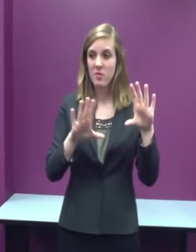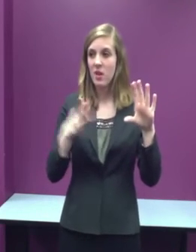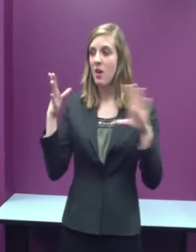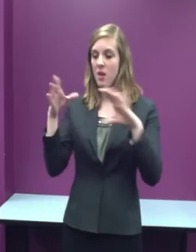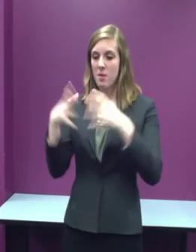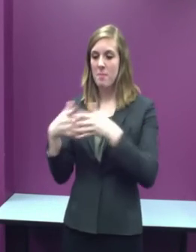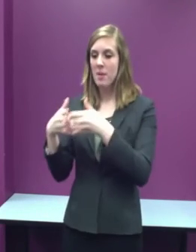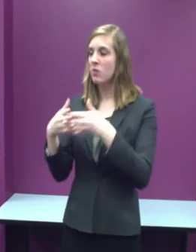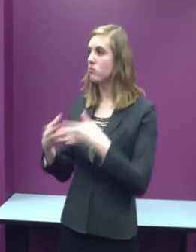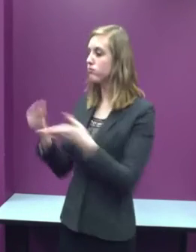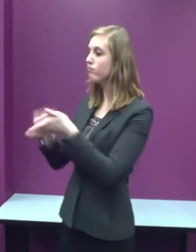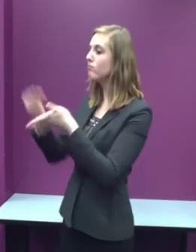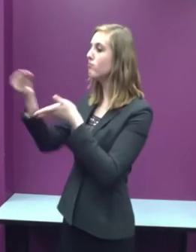nation.